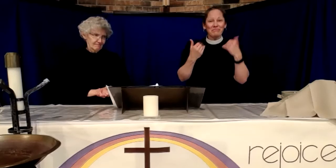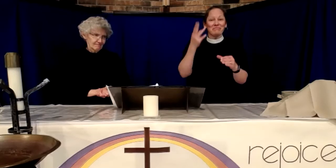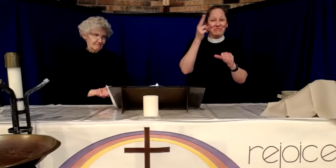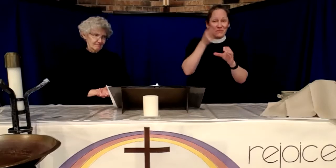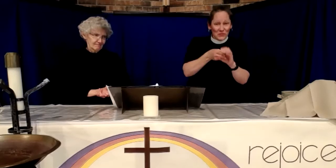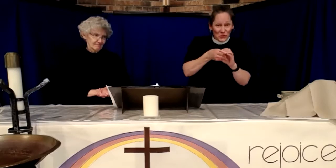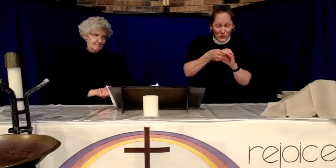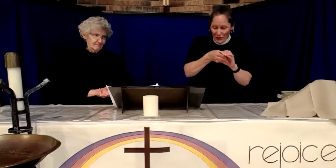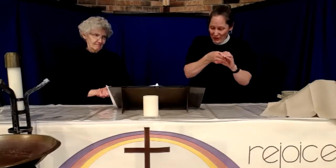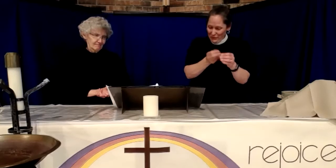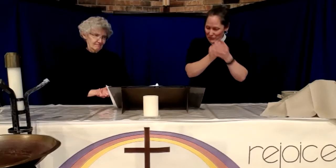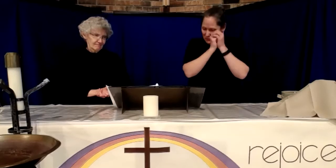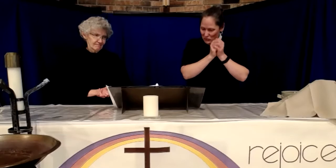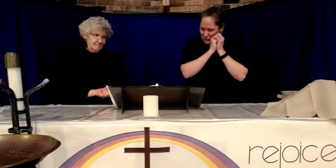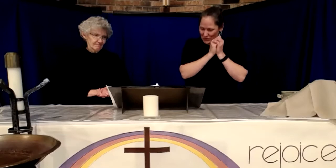And come,